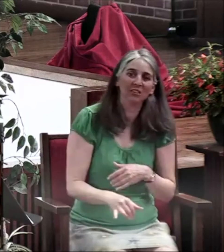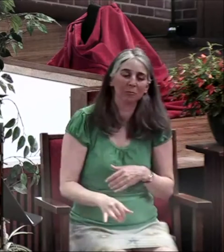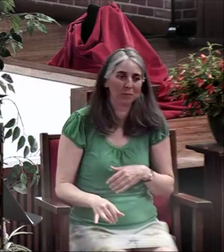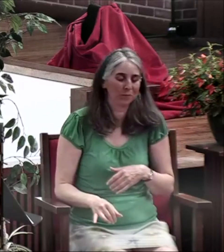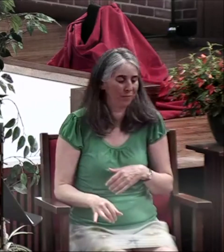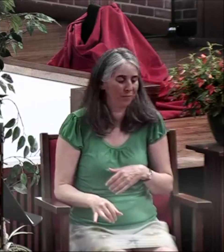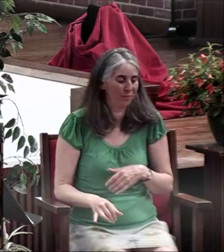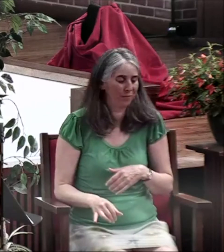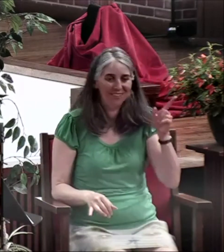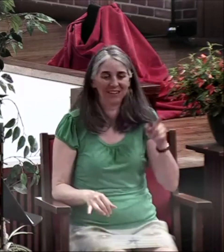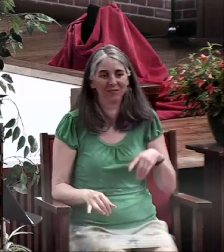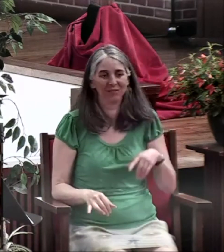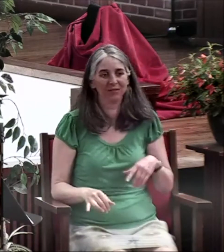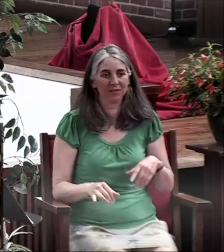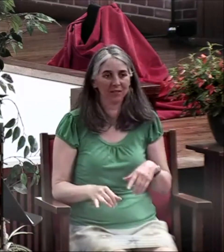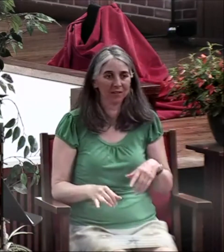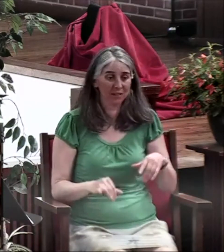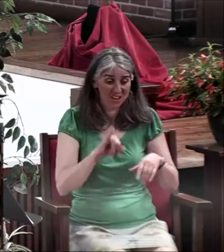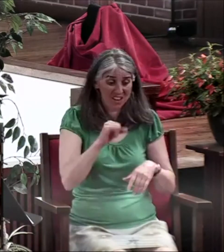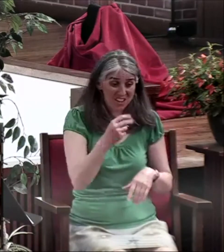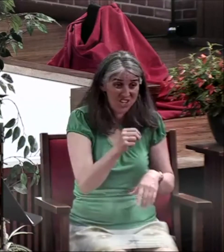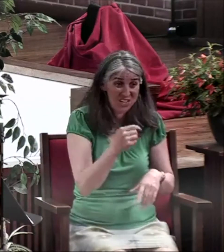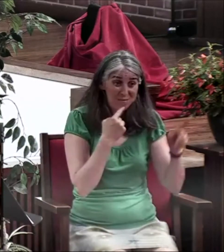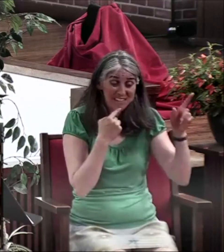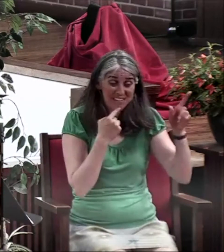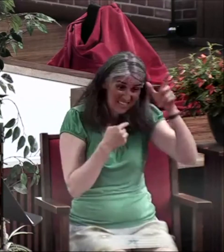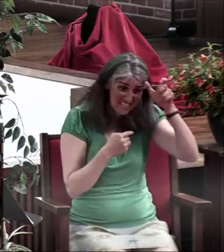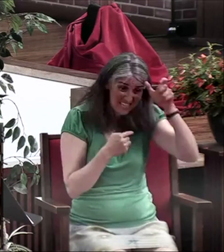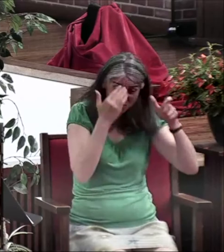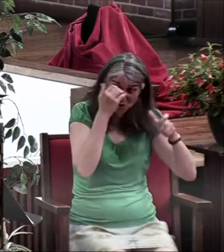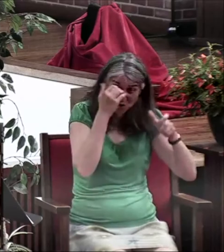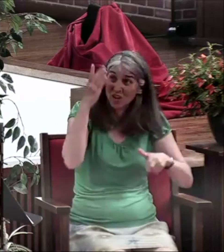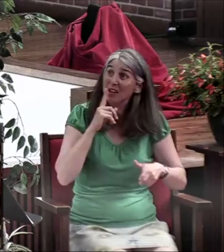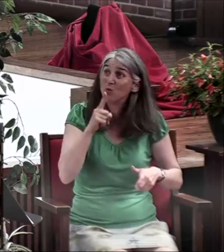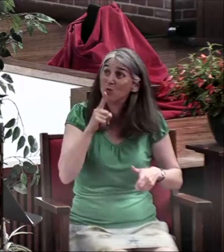You know, James reminds us, the devil, even he knows God exists, and he trembles.